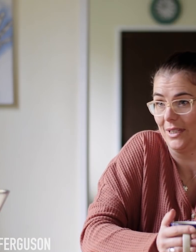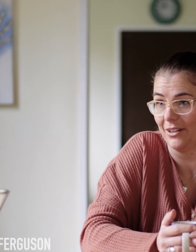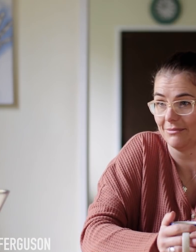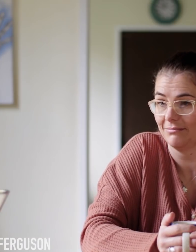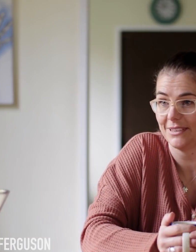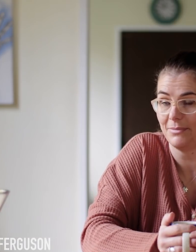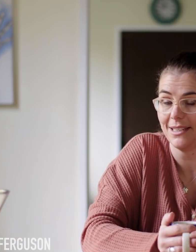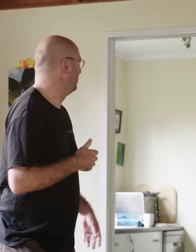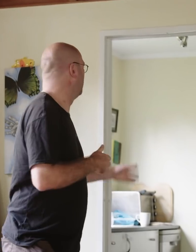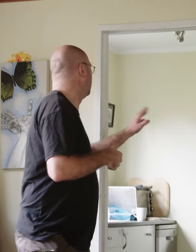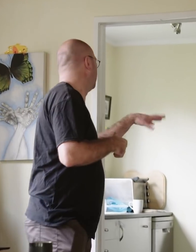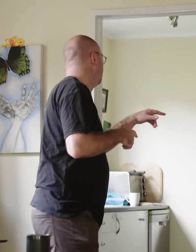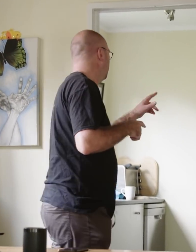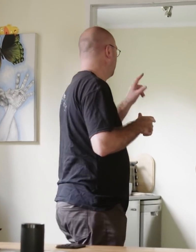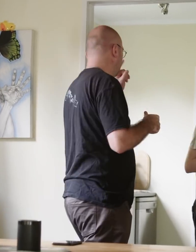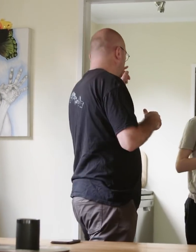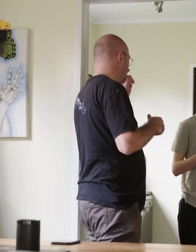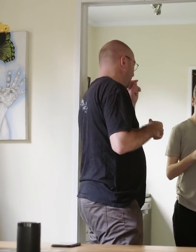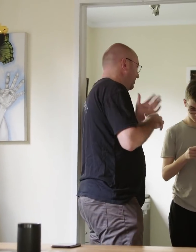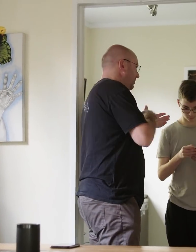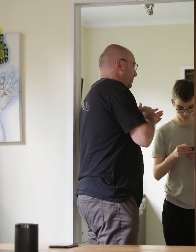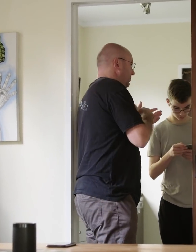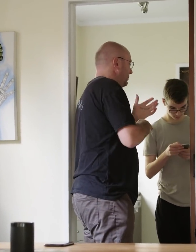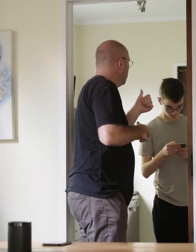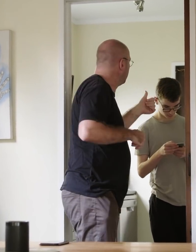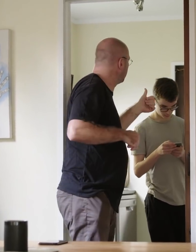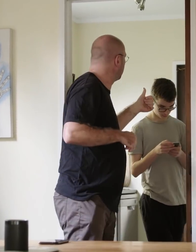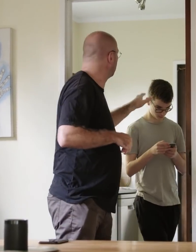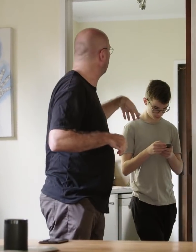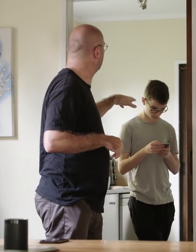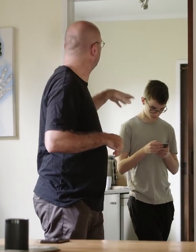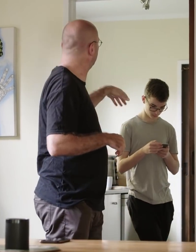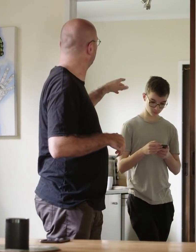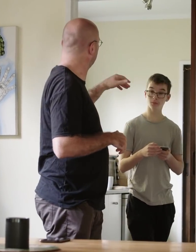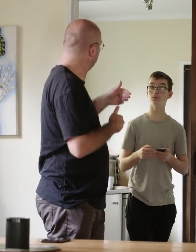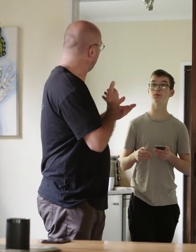hearing siblings. And Oliver is deaf, and his whole family are deaf, so mum, dad, and 2 sisters.